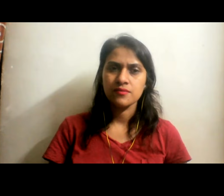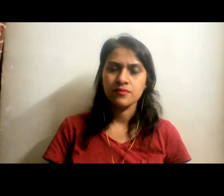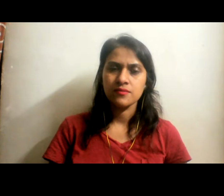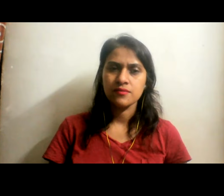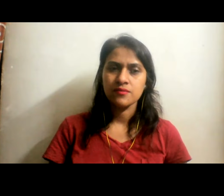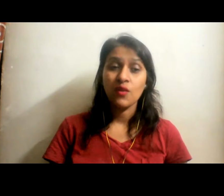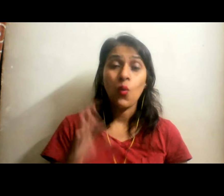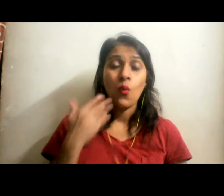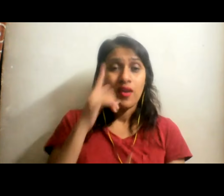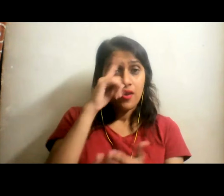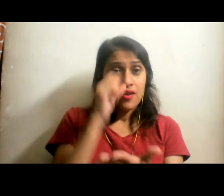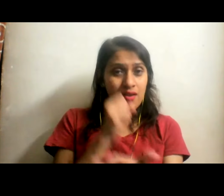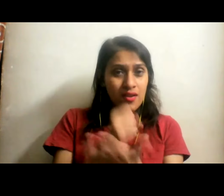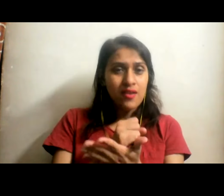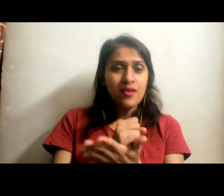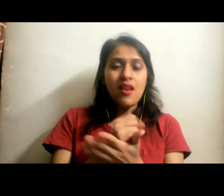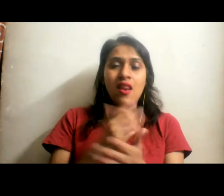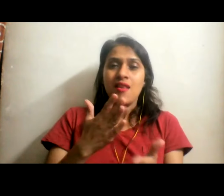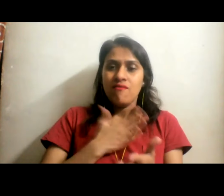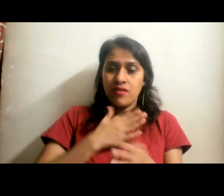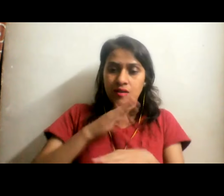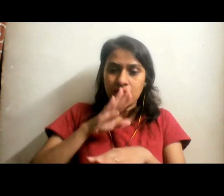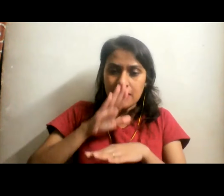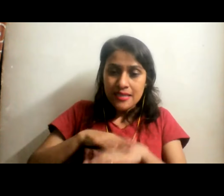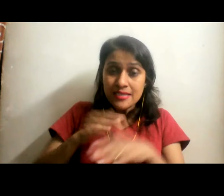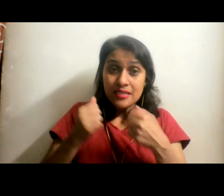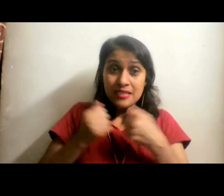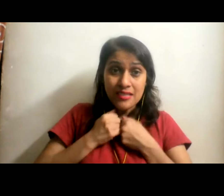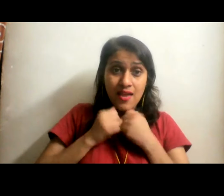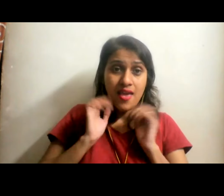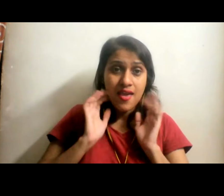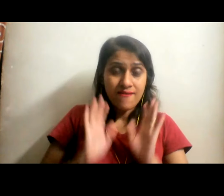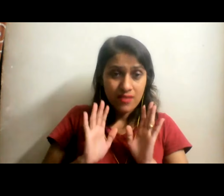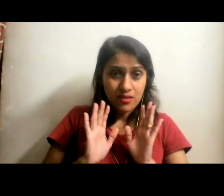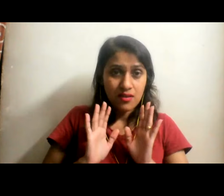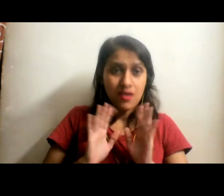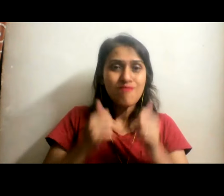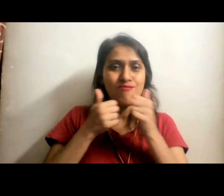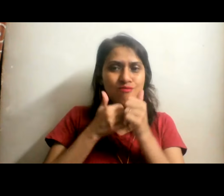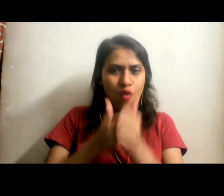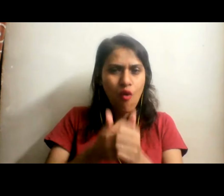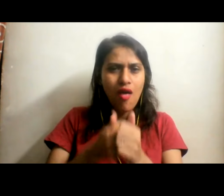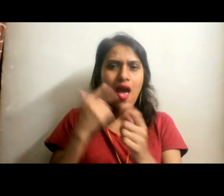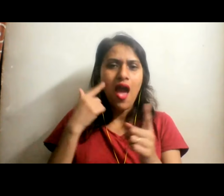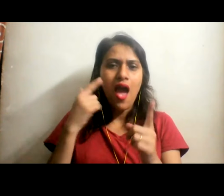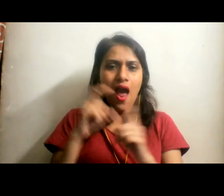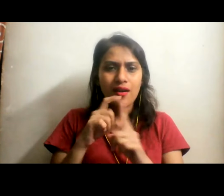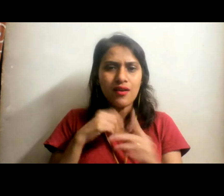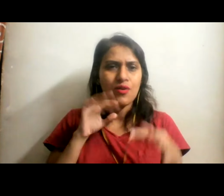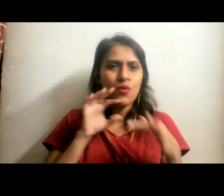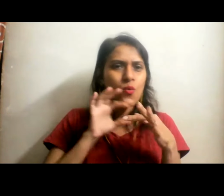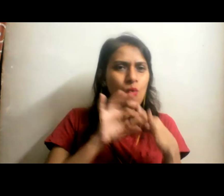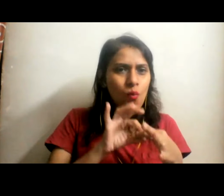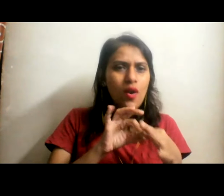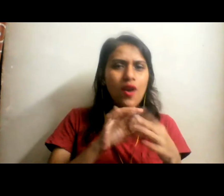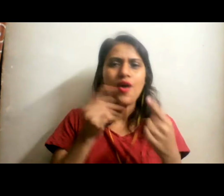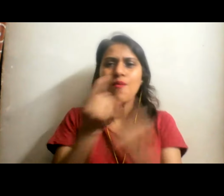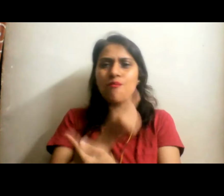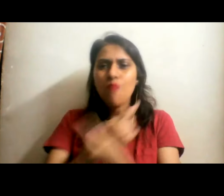idea about the lived experience of a person. So from which particular identity you are coming in, the idea of identity politics